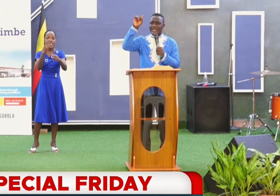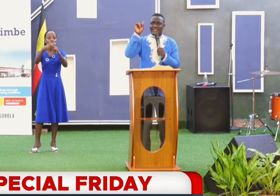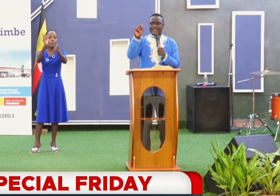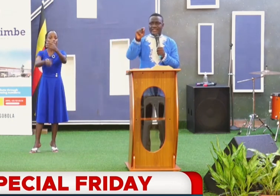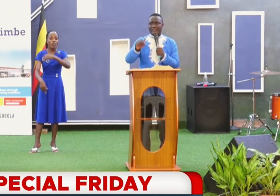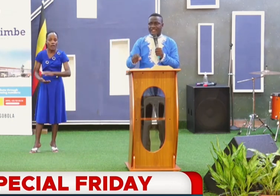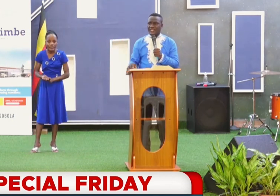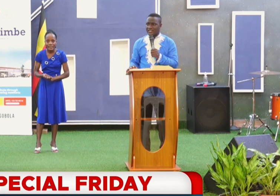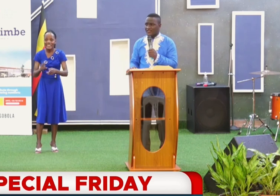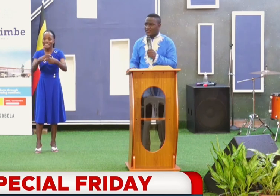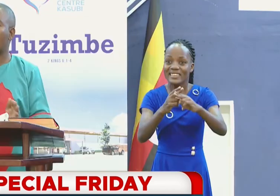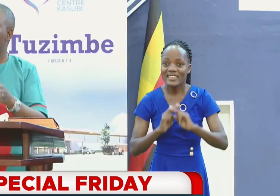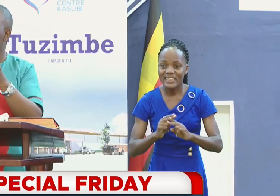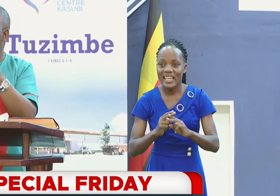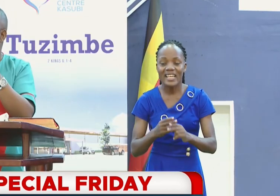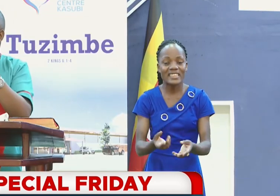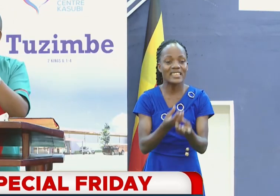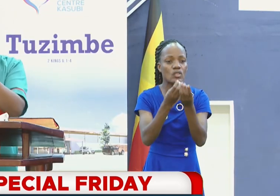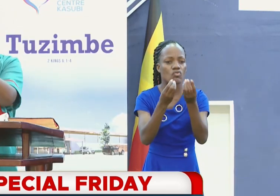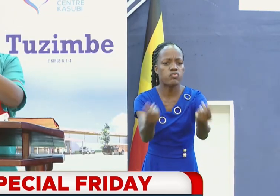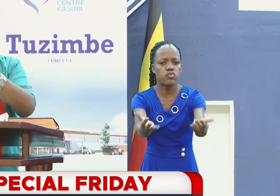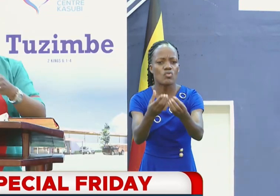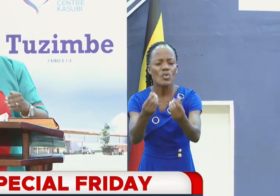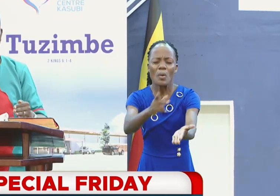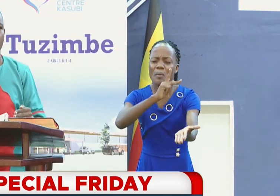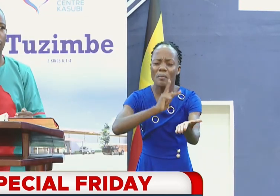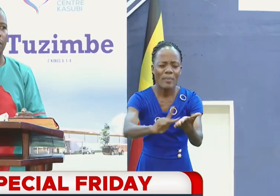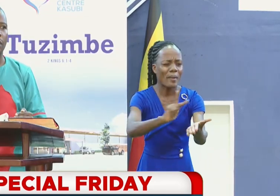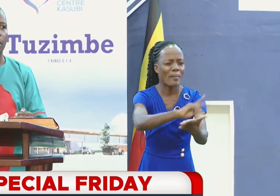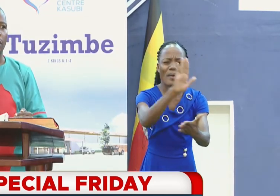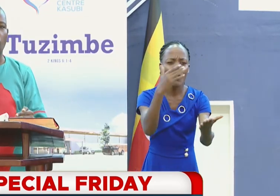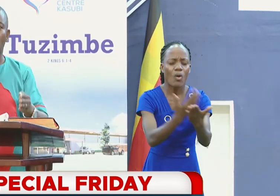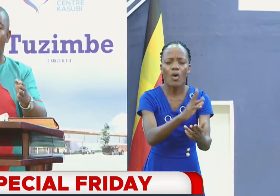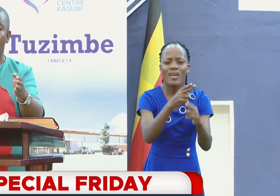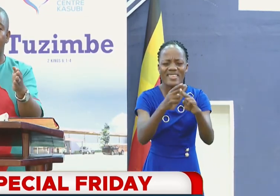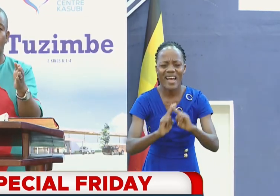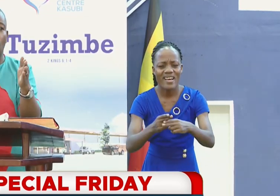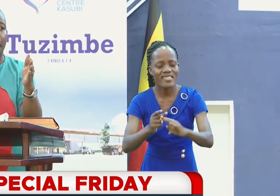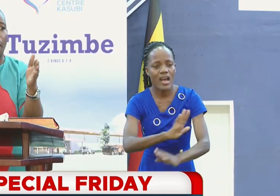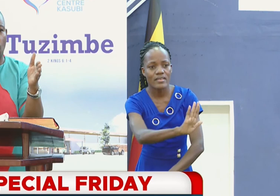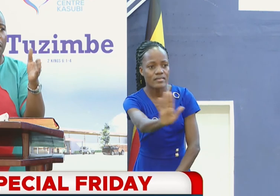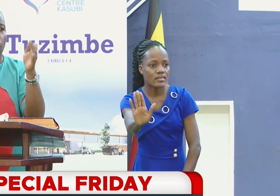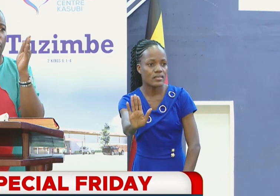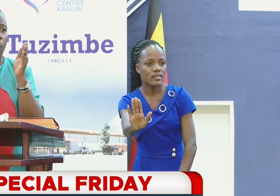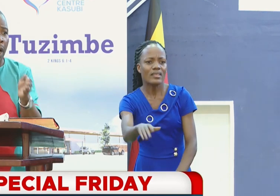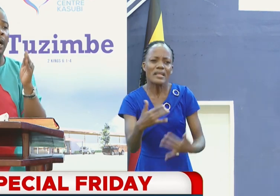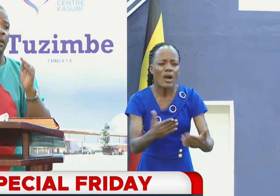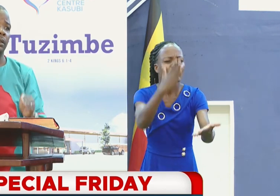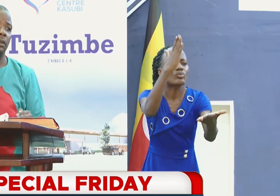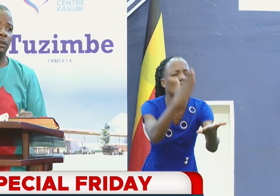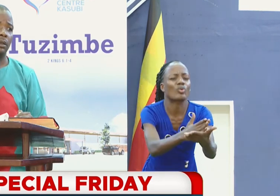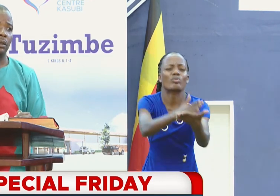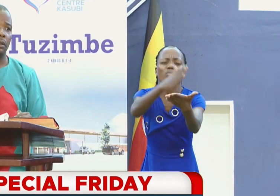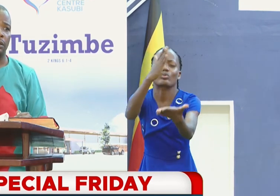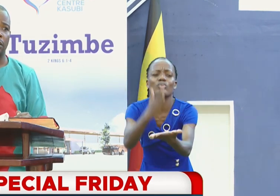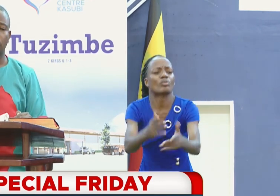you in a debt servicing. Osasule banja lyo. That you may pay all your debts. Owooluganda katisoko lekera okuddamu okwewola.